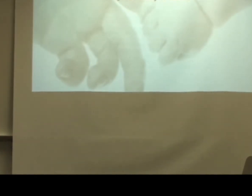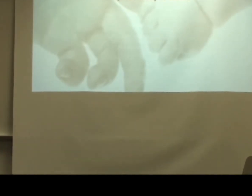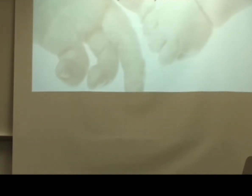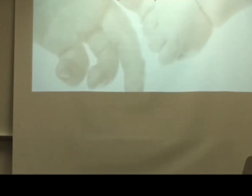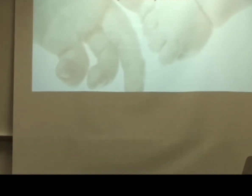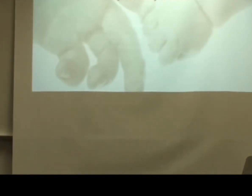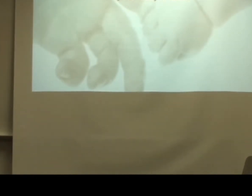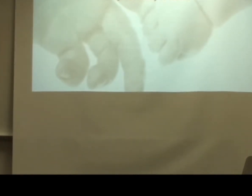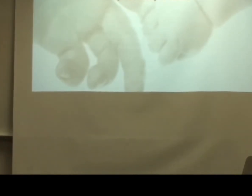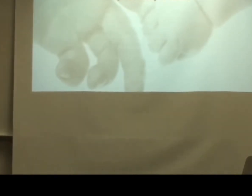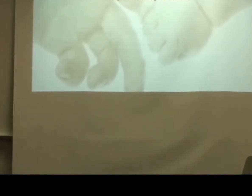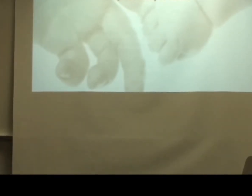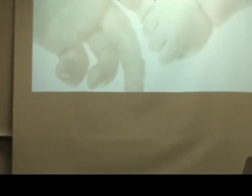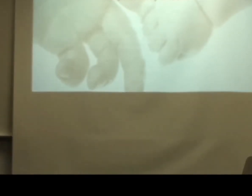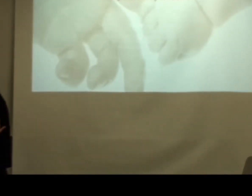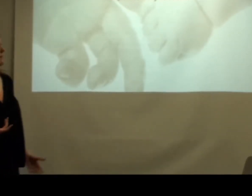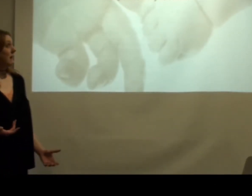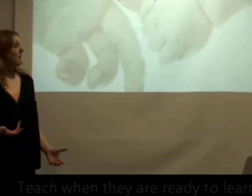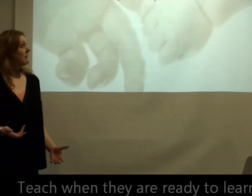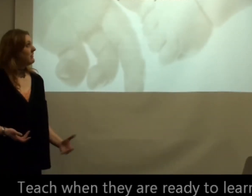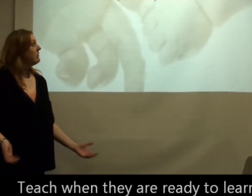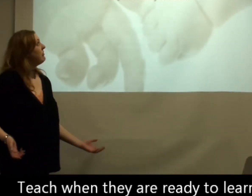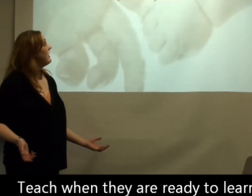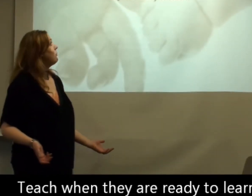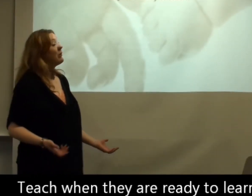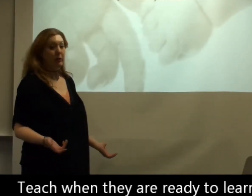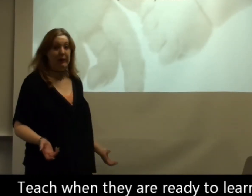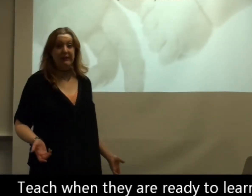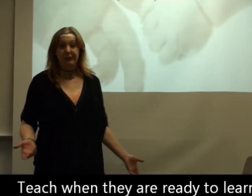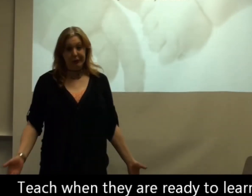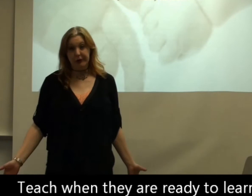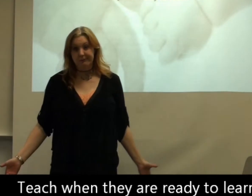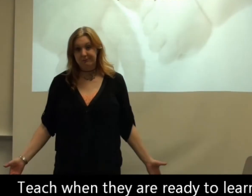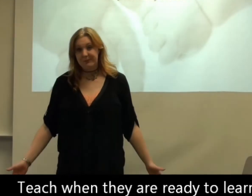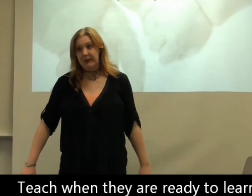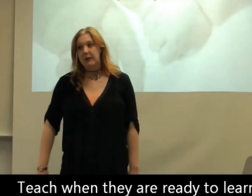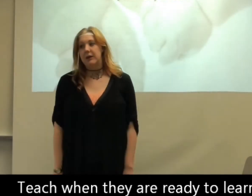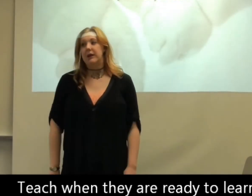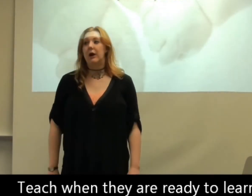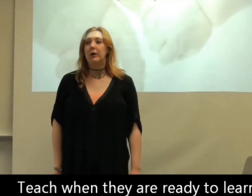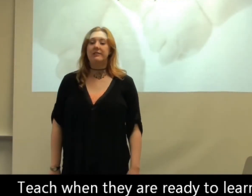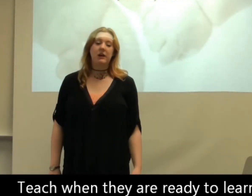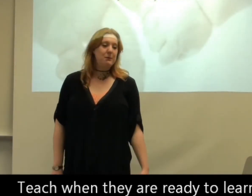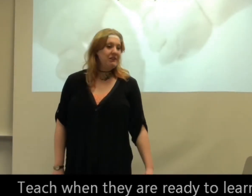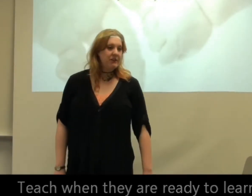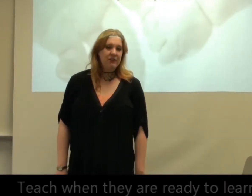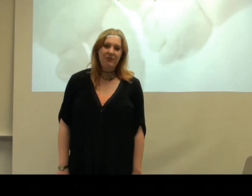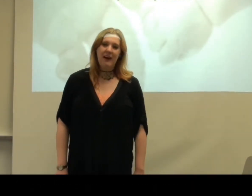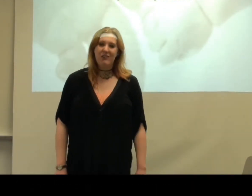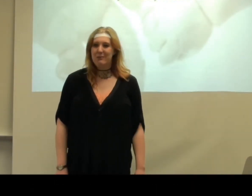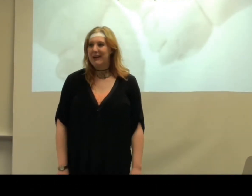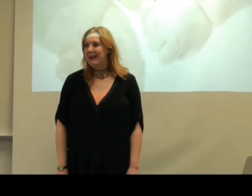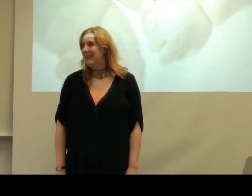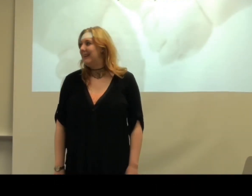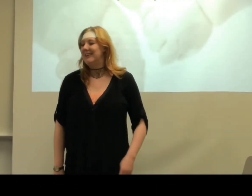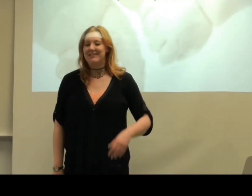I always say, you know your baby, teach them when they're ready to learn. You know, it's going to be different for everybody. It's